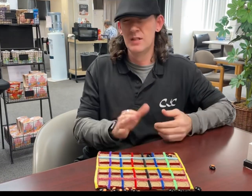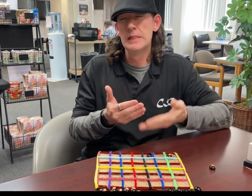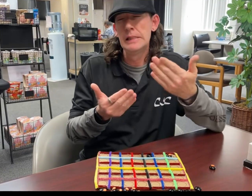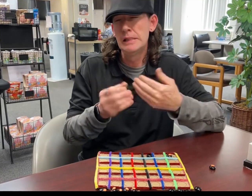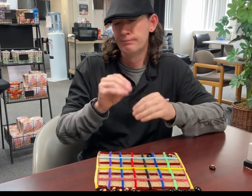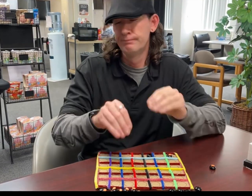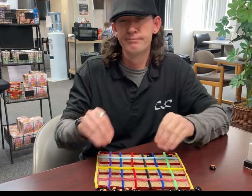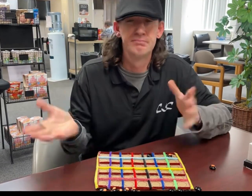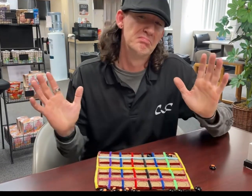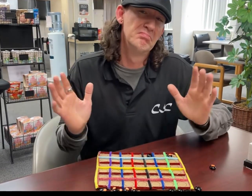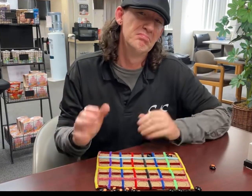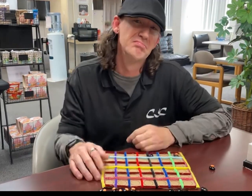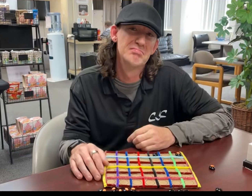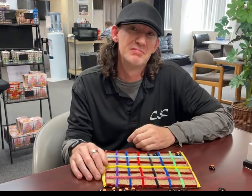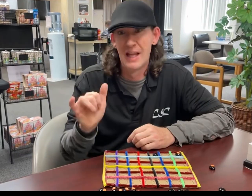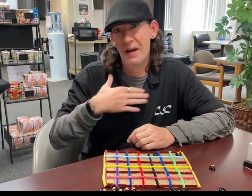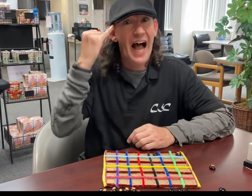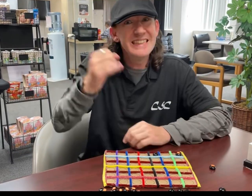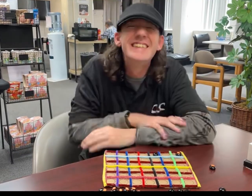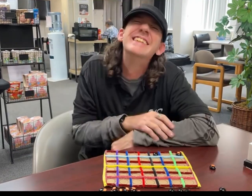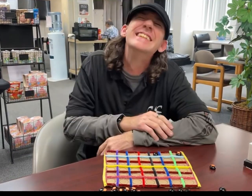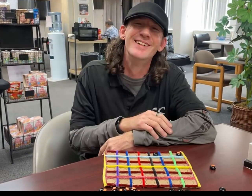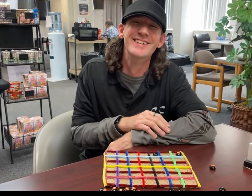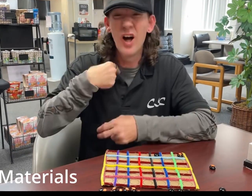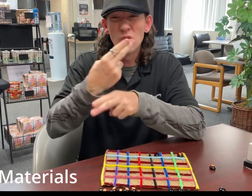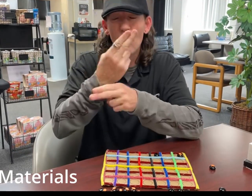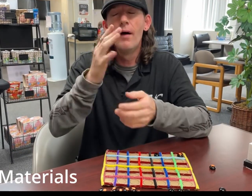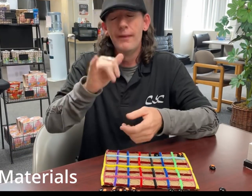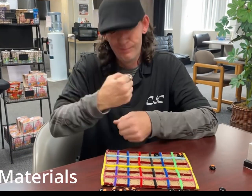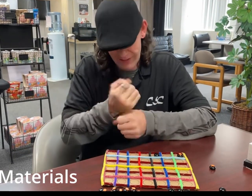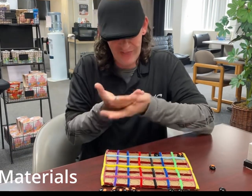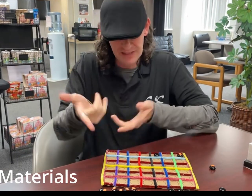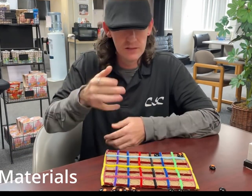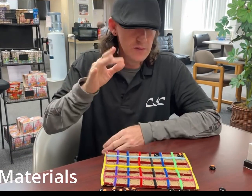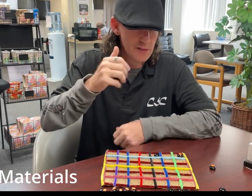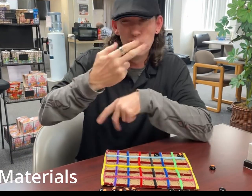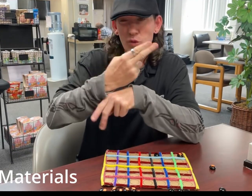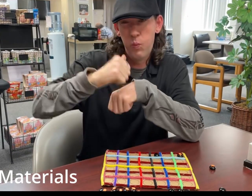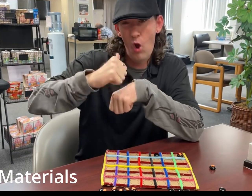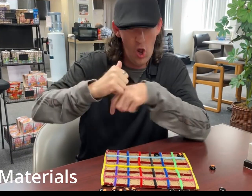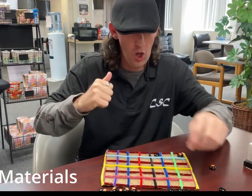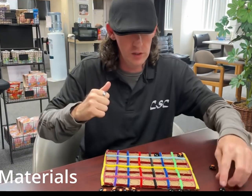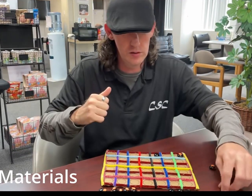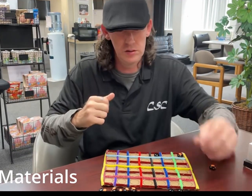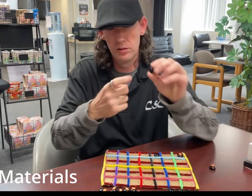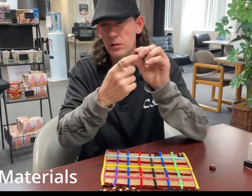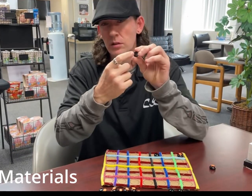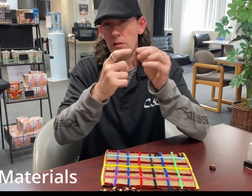feel it. So I can feel where the pieces are, which is mine and which is my opponent's. Easy, huh? Okay, so the materials needed would be